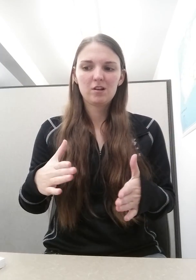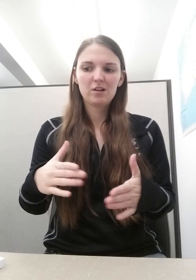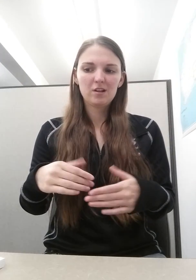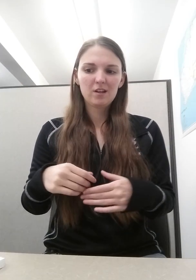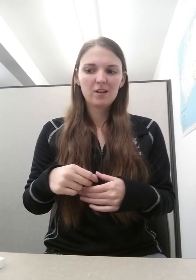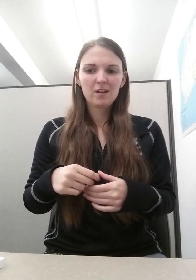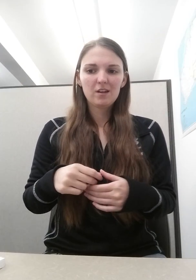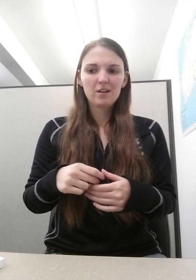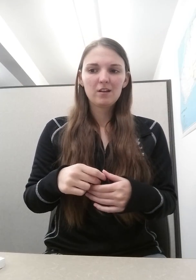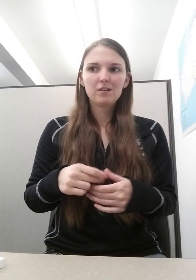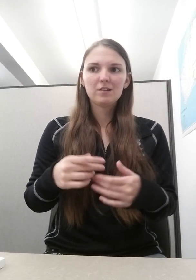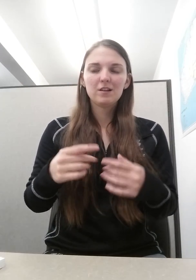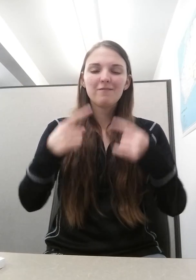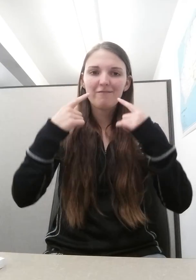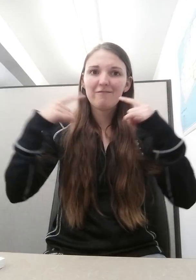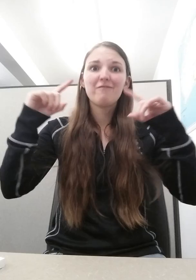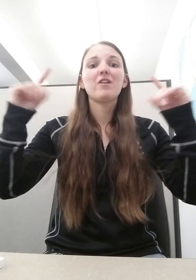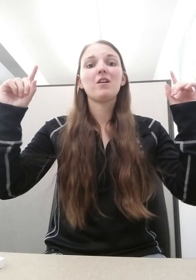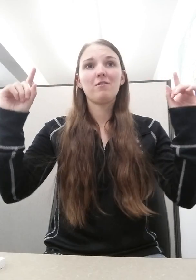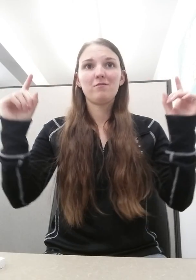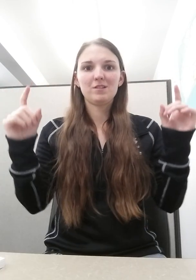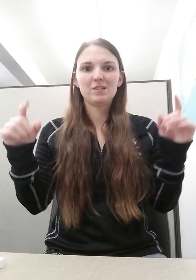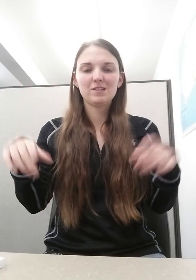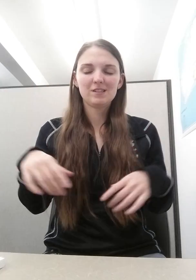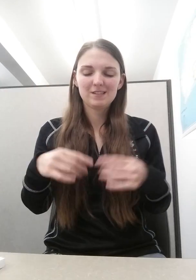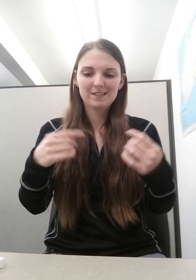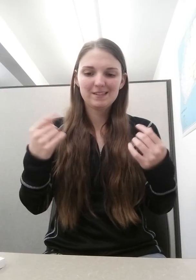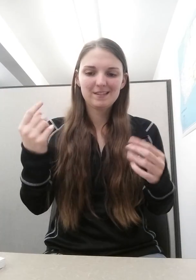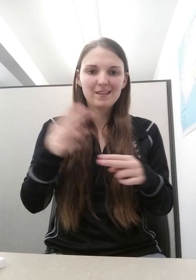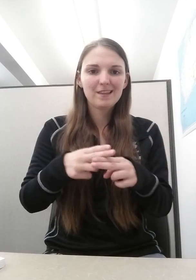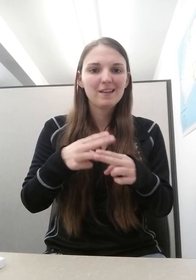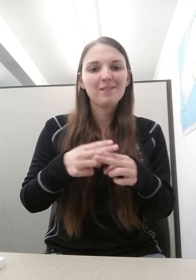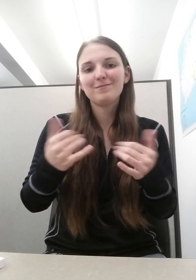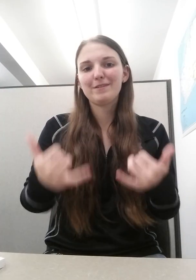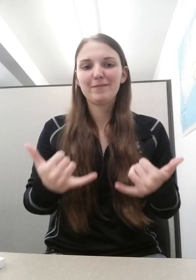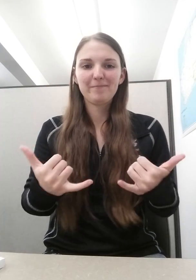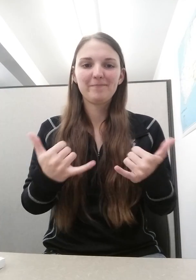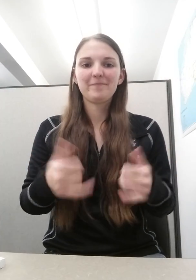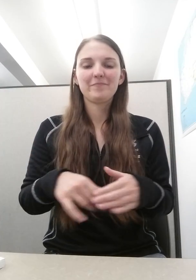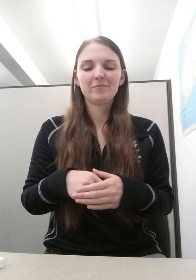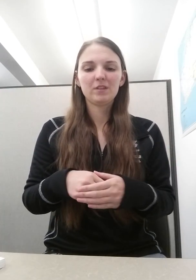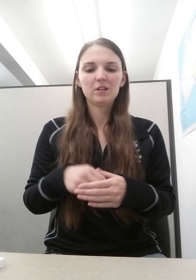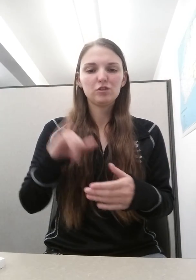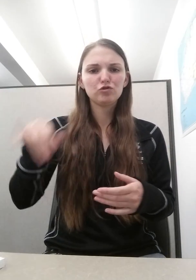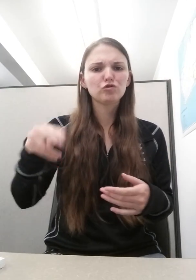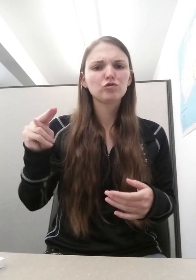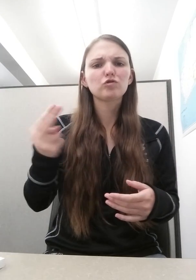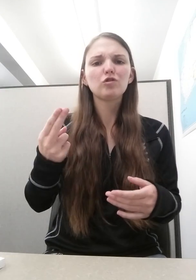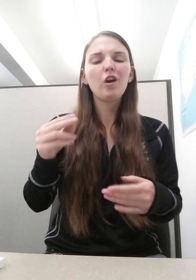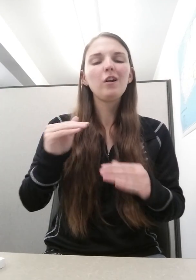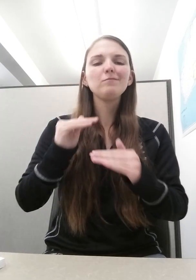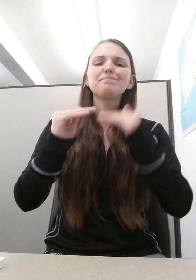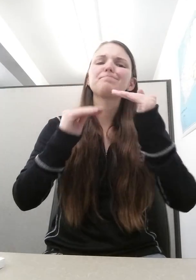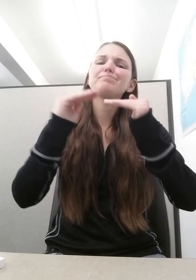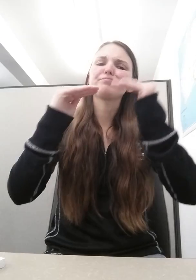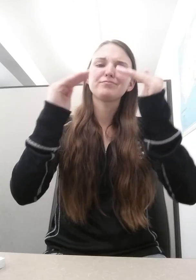John was moving up the ladder so that by the time William was 4 years old, his father